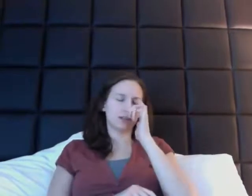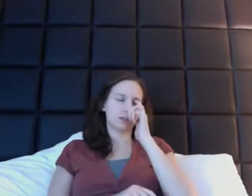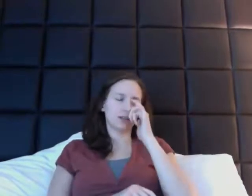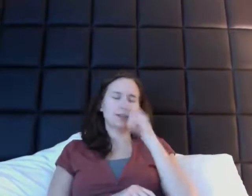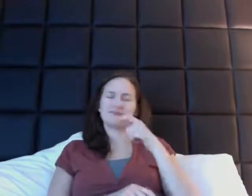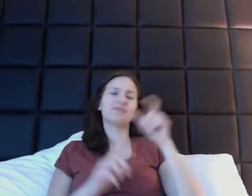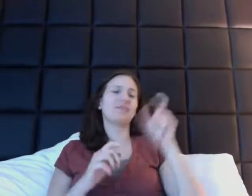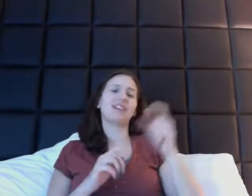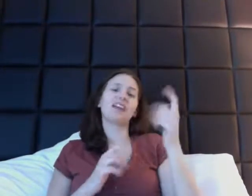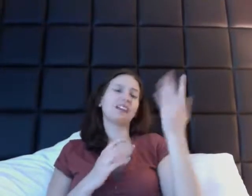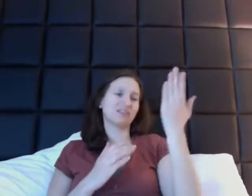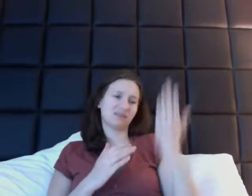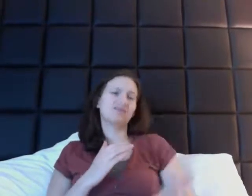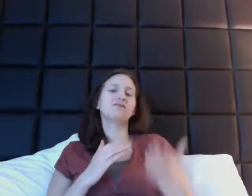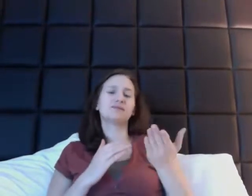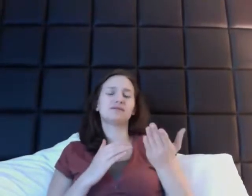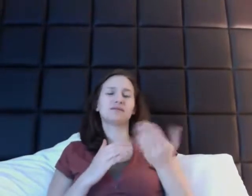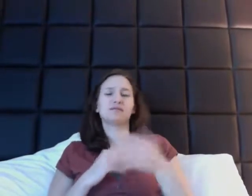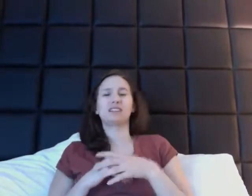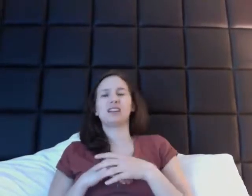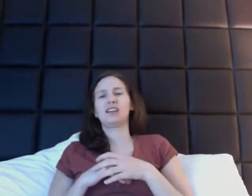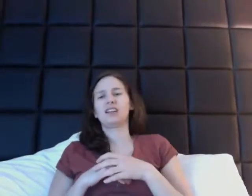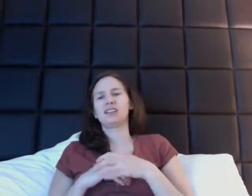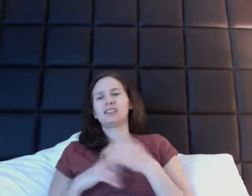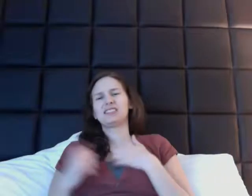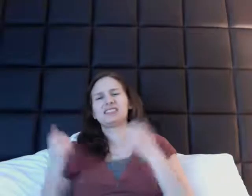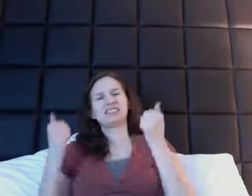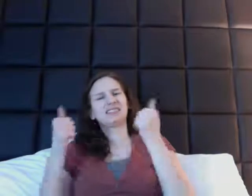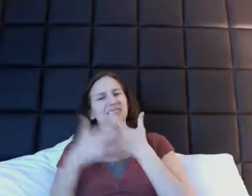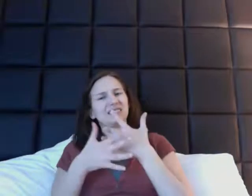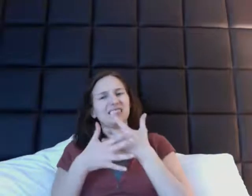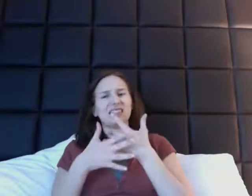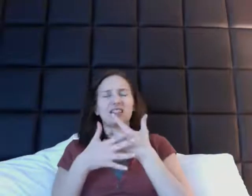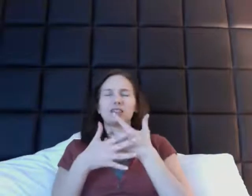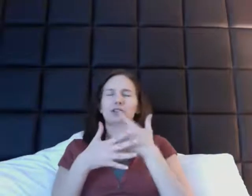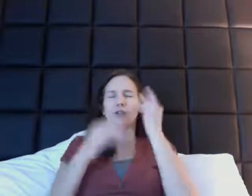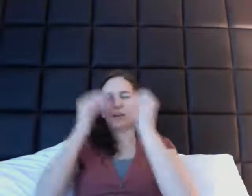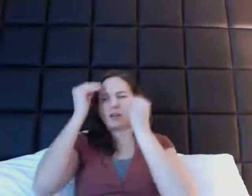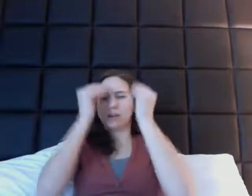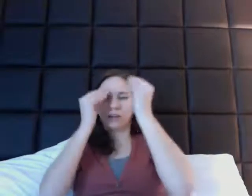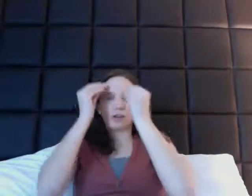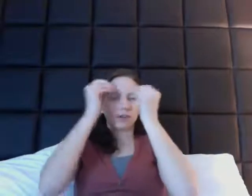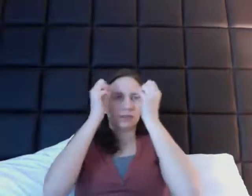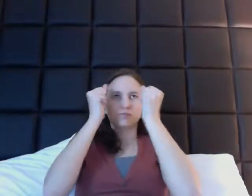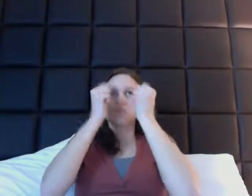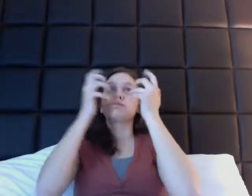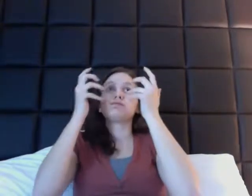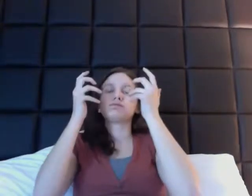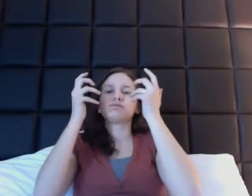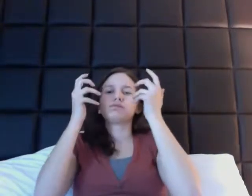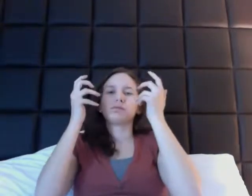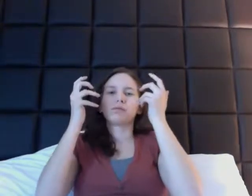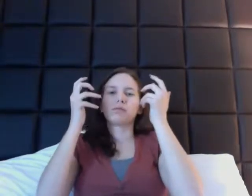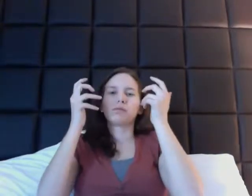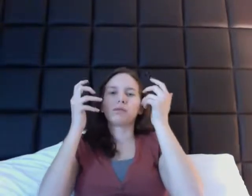my life. And I think I'm scared. I think too much. I know it's